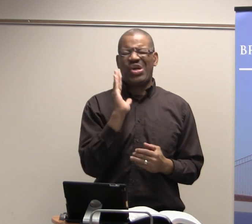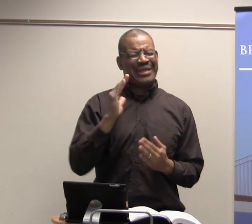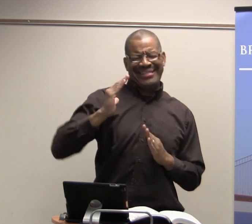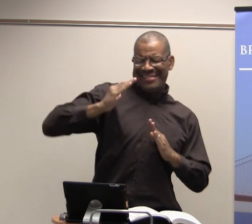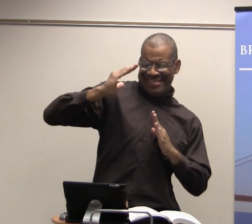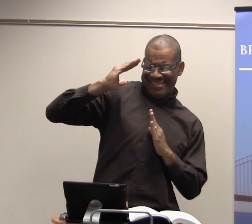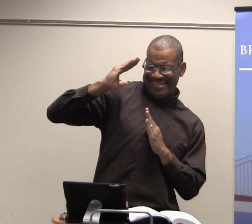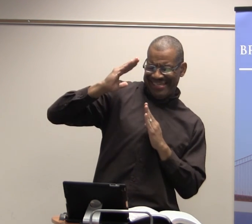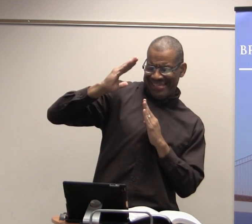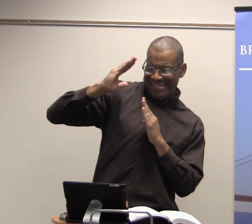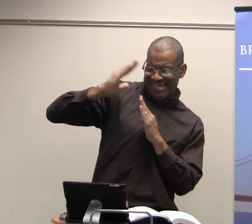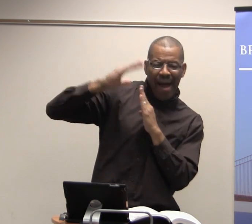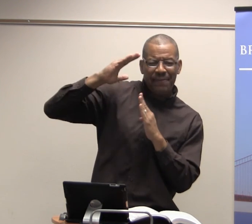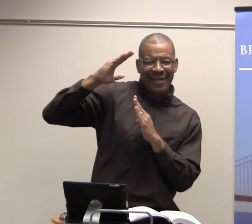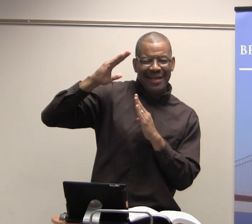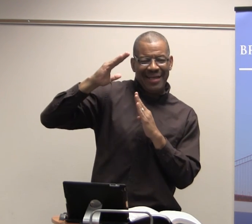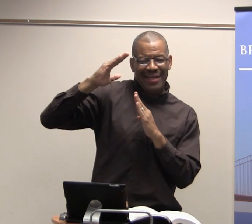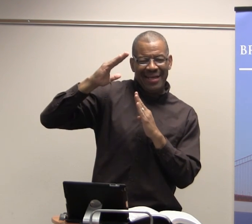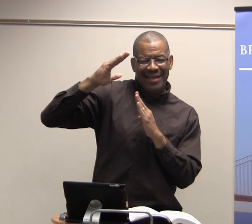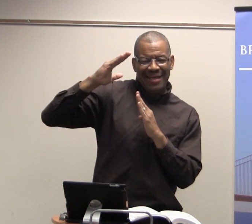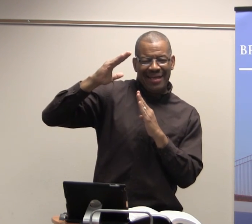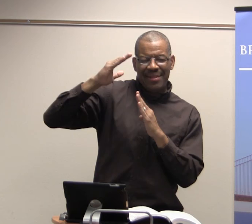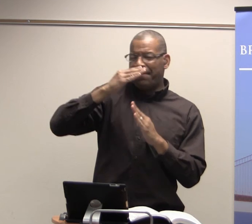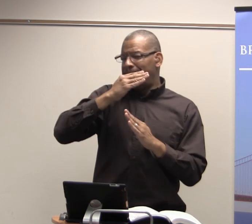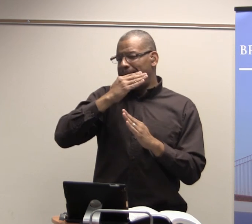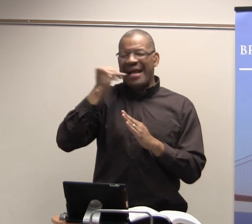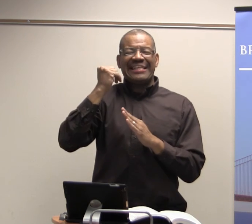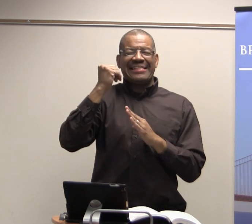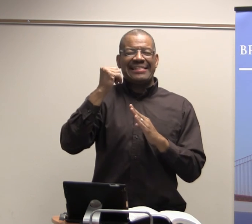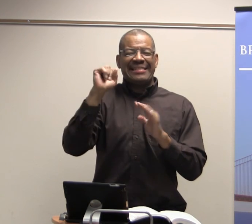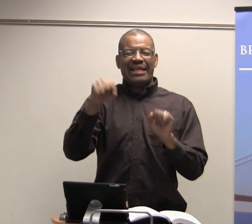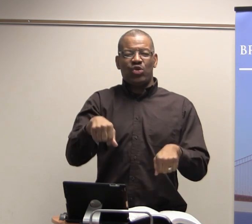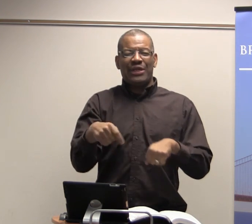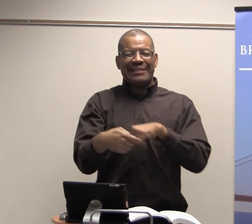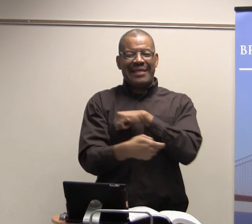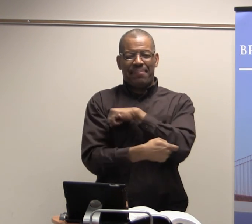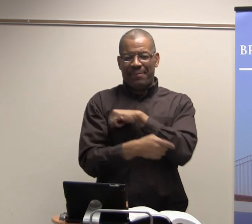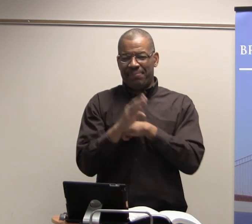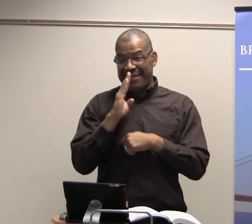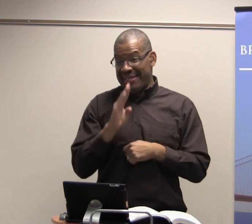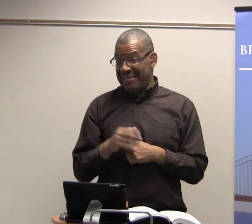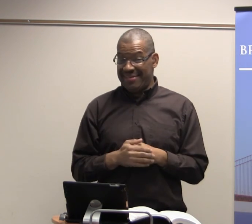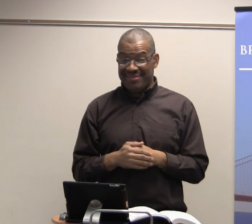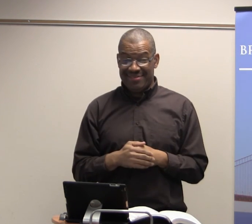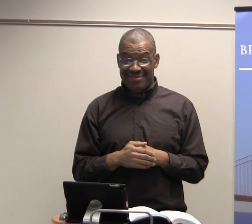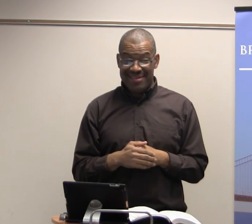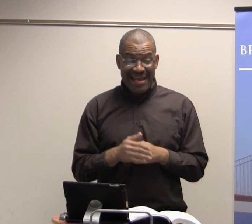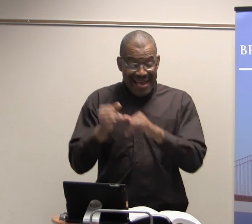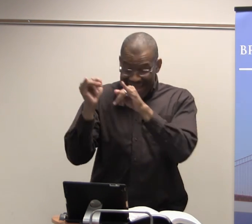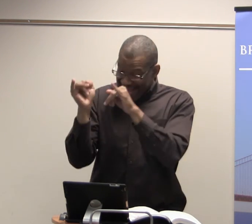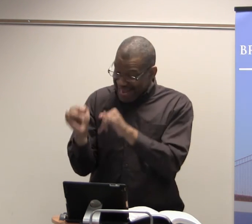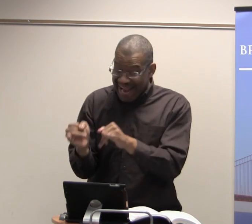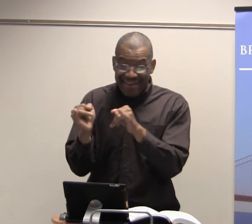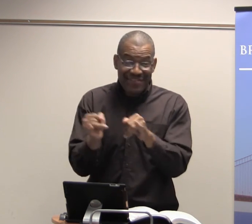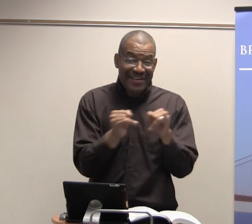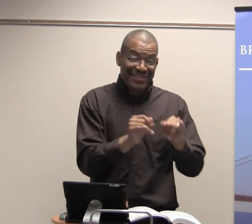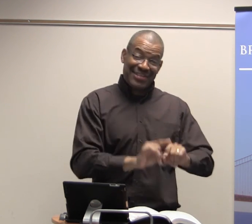your topic. The best that you can tempt to be. Each is a